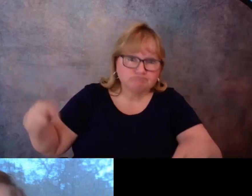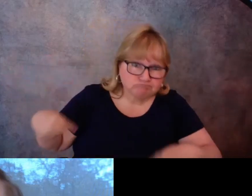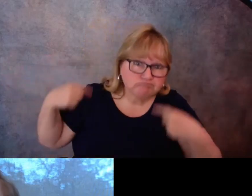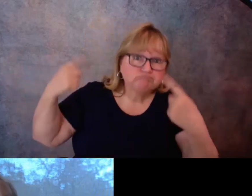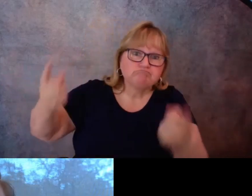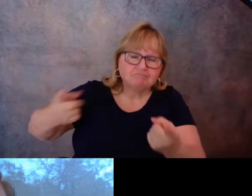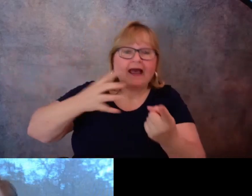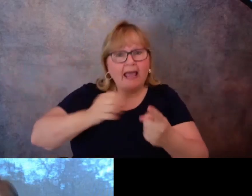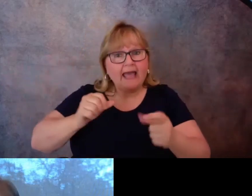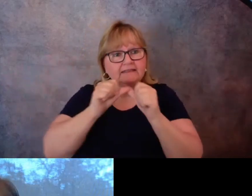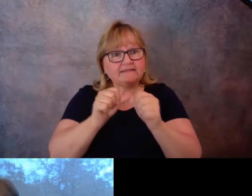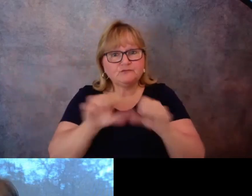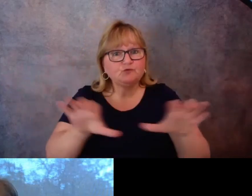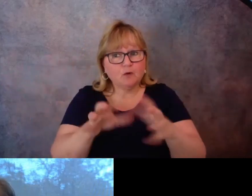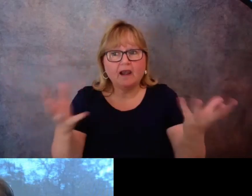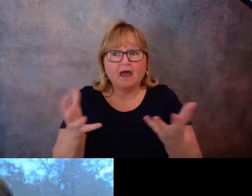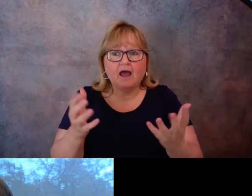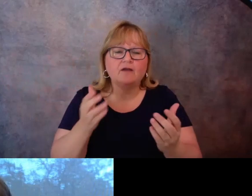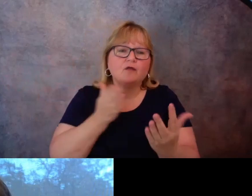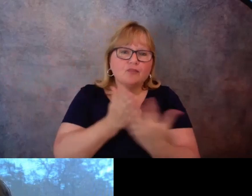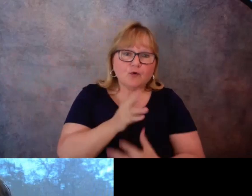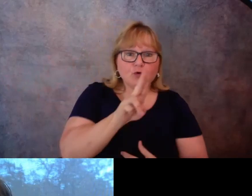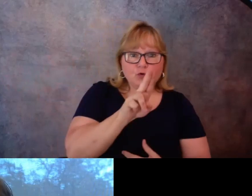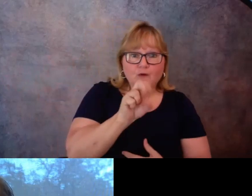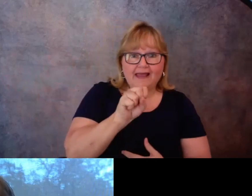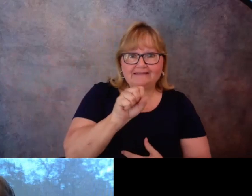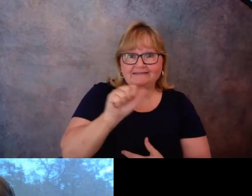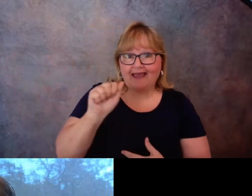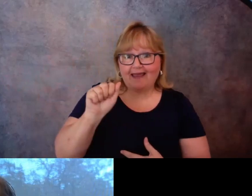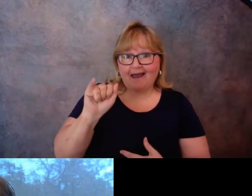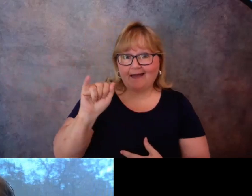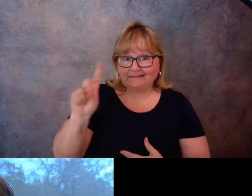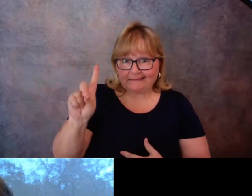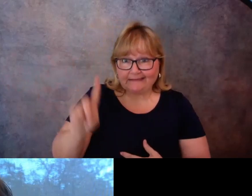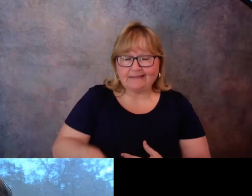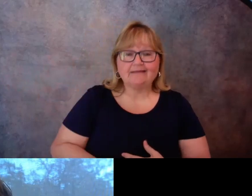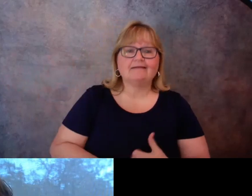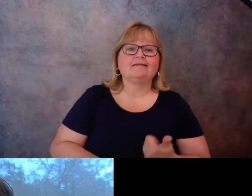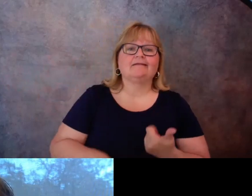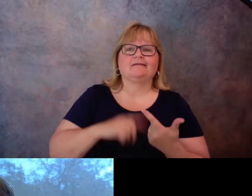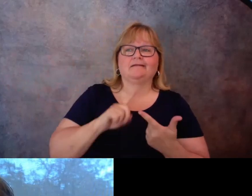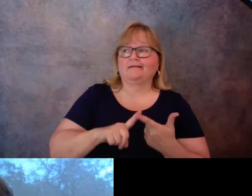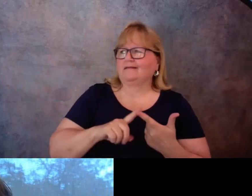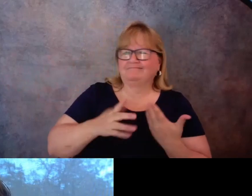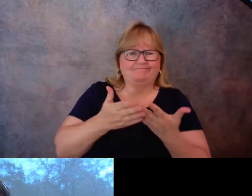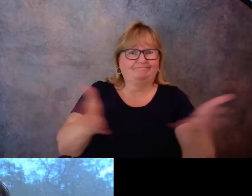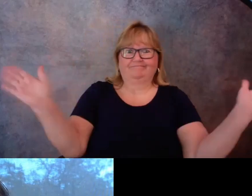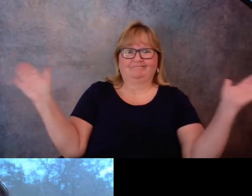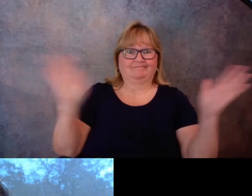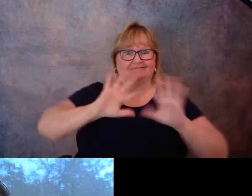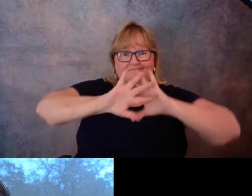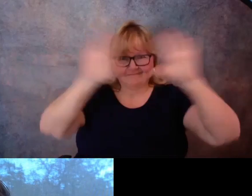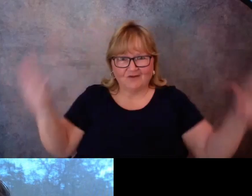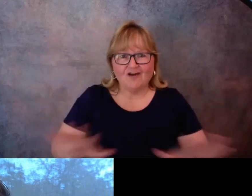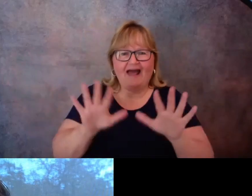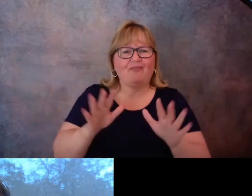lot, particularly through USAID and bilaterally around the world, but it